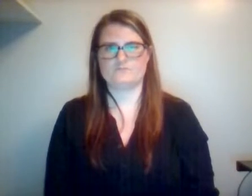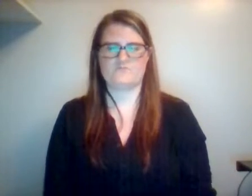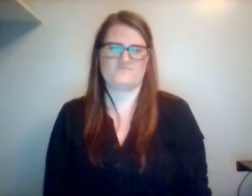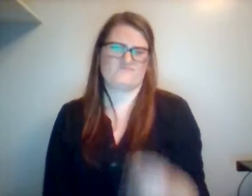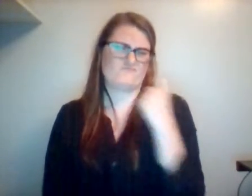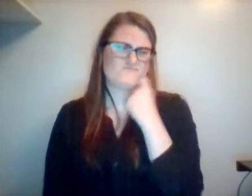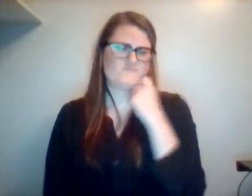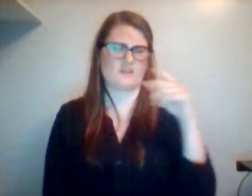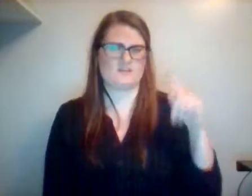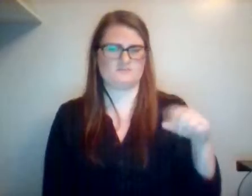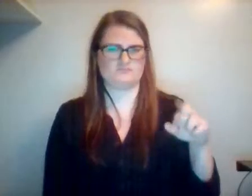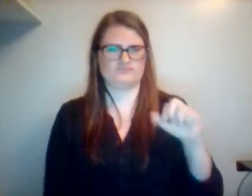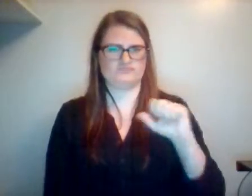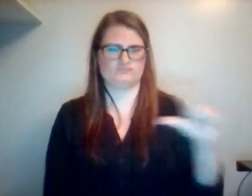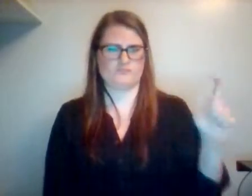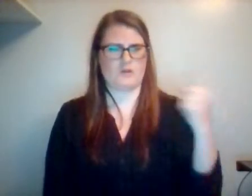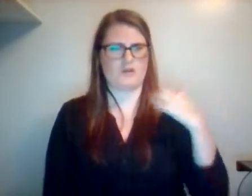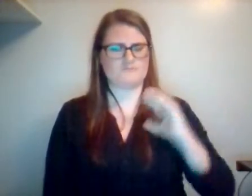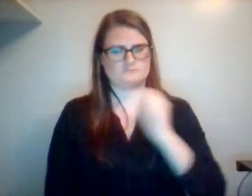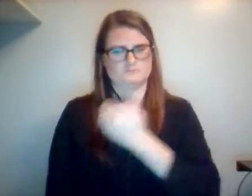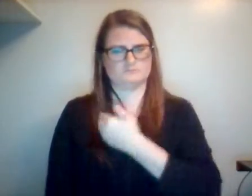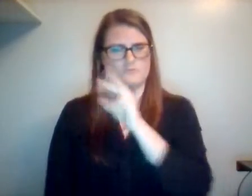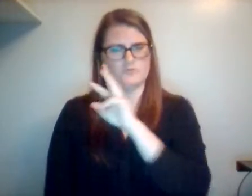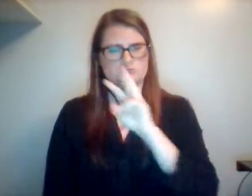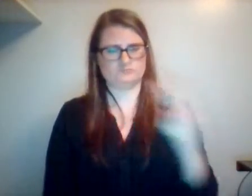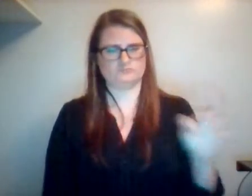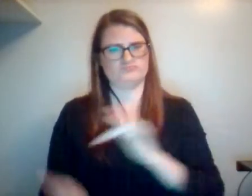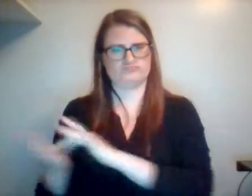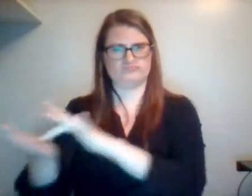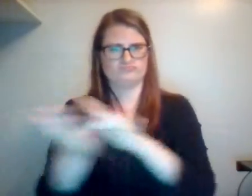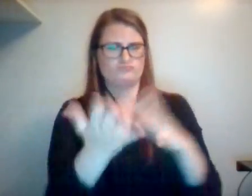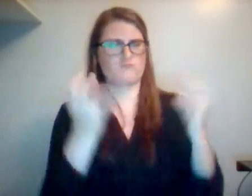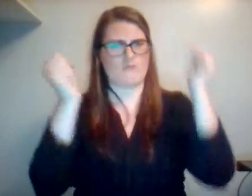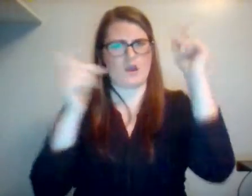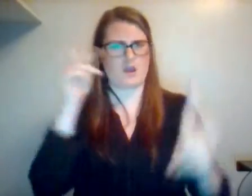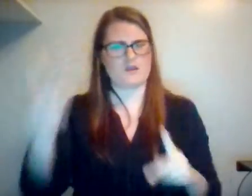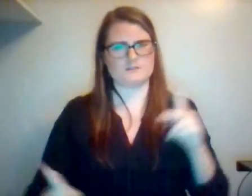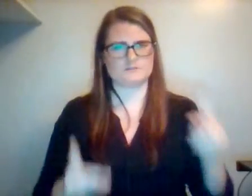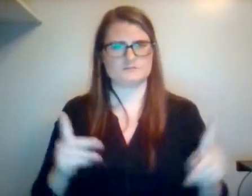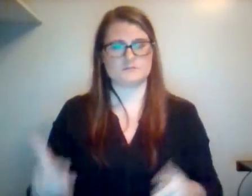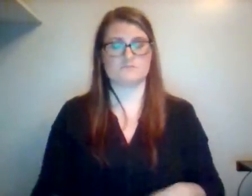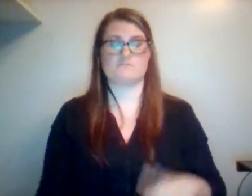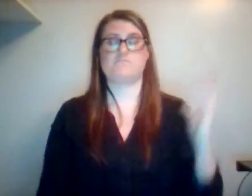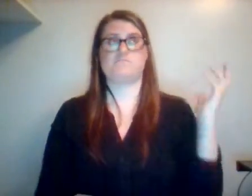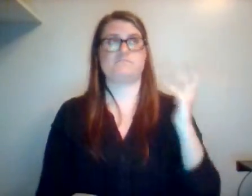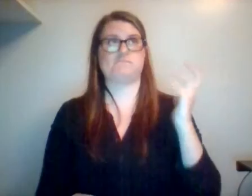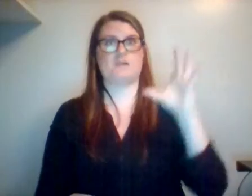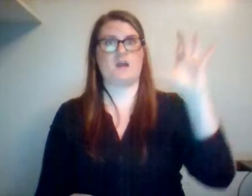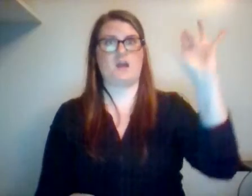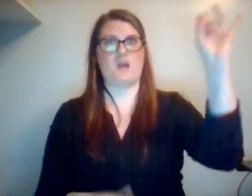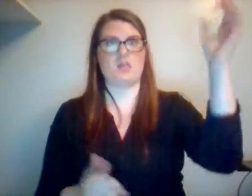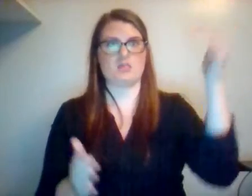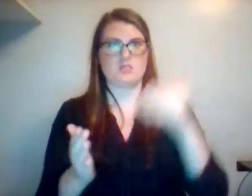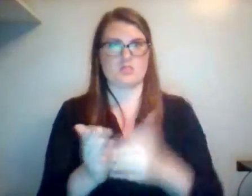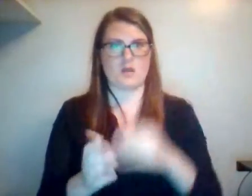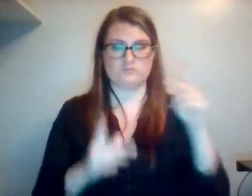back in April, we surveyed readers of desiringgod.org. 8,000 of you responded. Thank you for the amazing